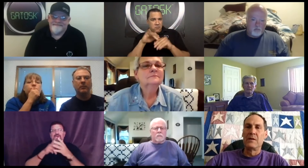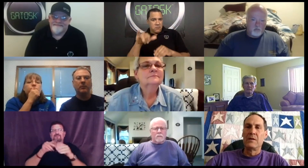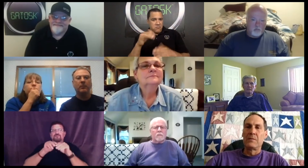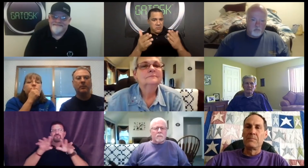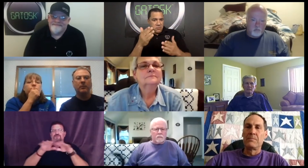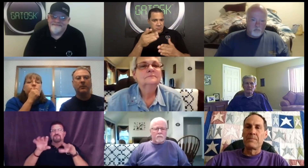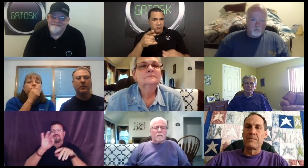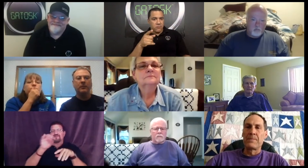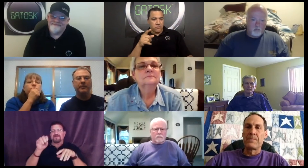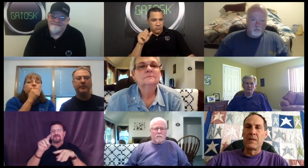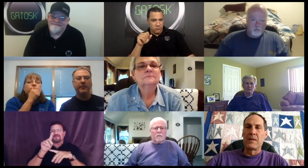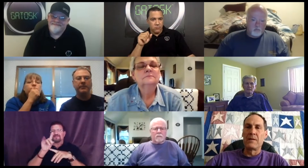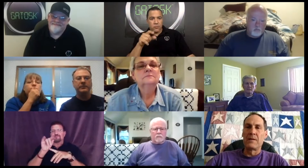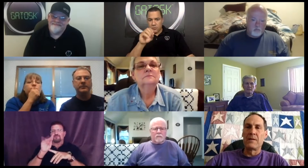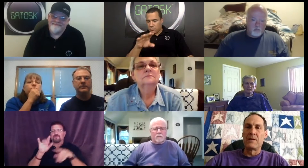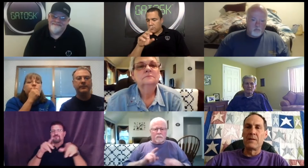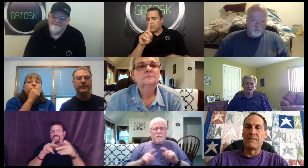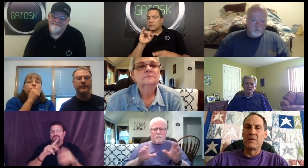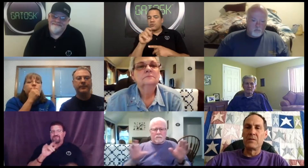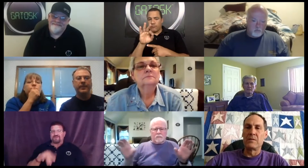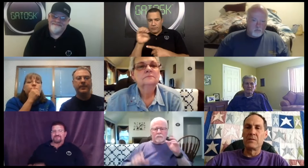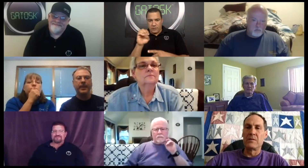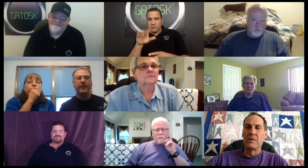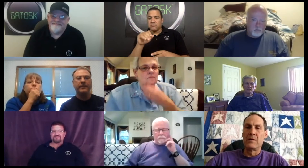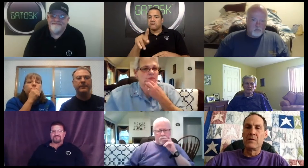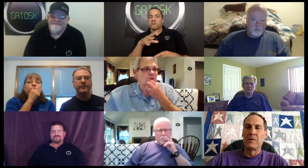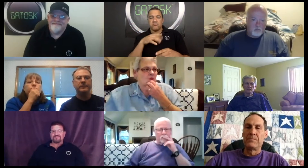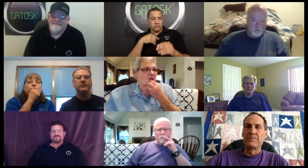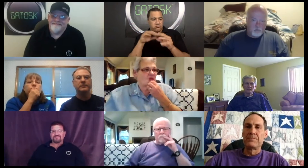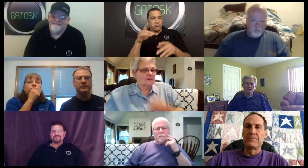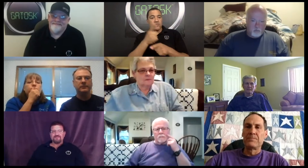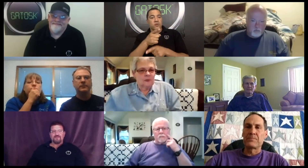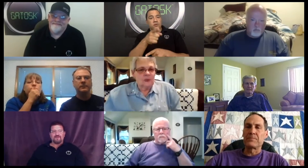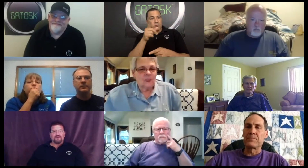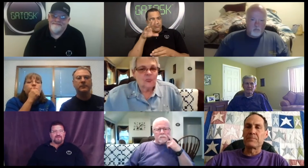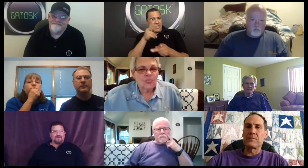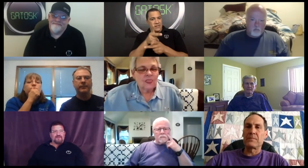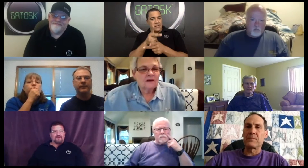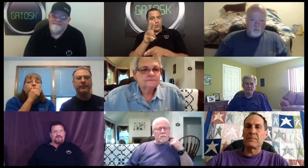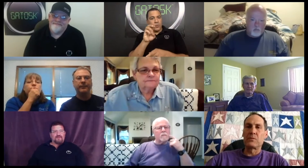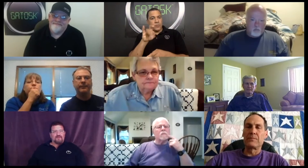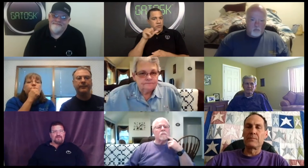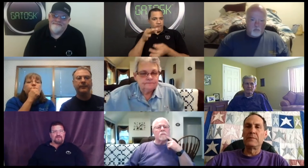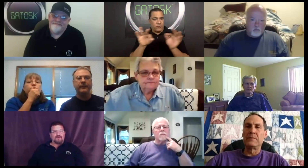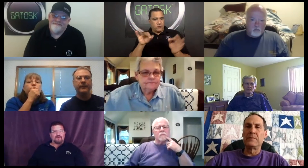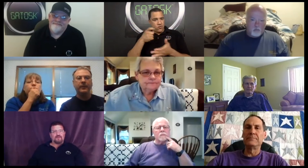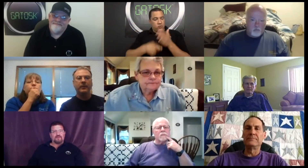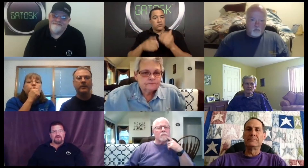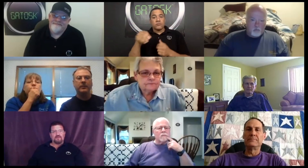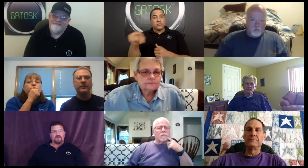two different. Yeah, I guess I'm talking about the distributor fee. All right. Well, yeah, that takes you to the website. It's